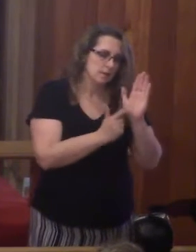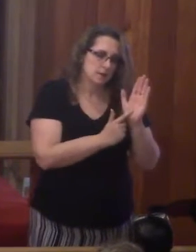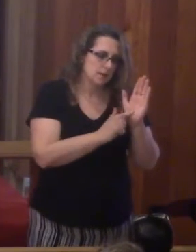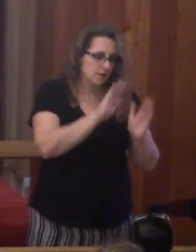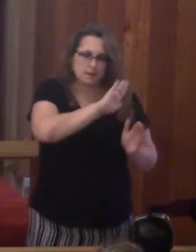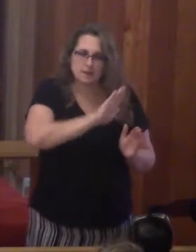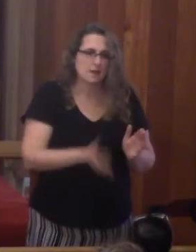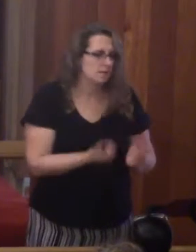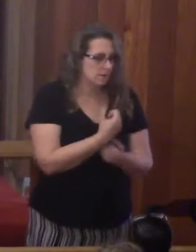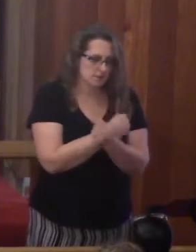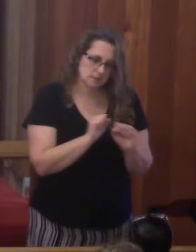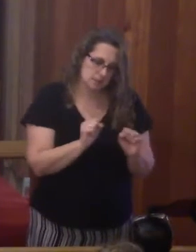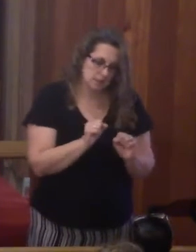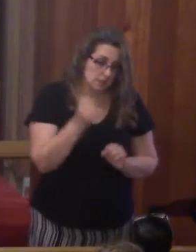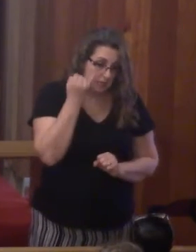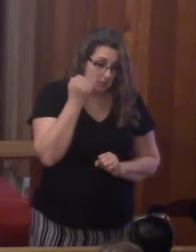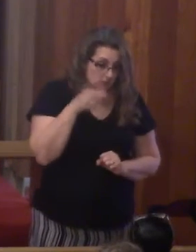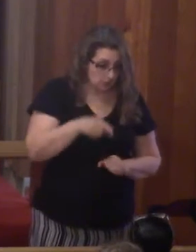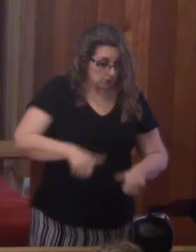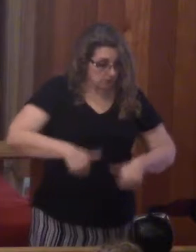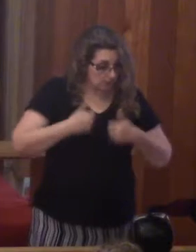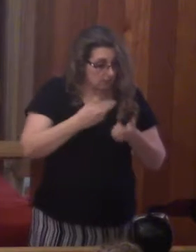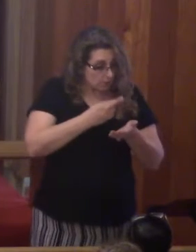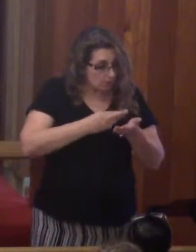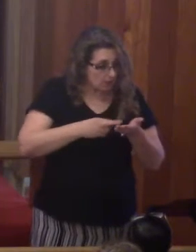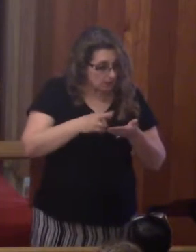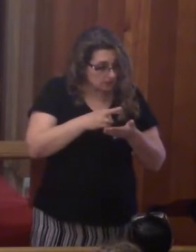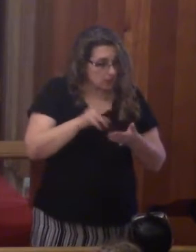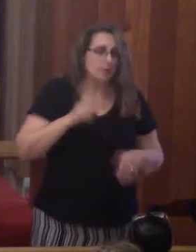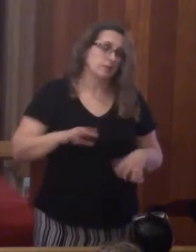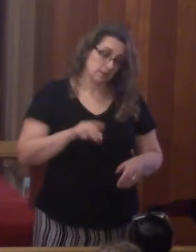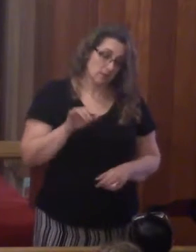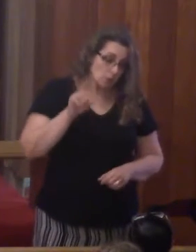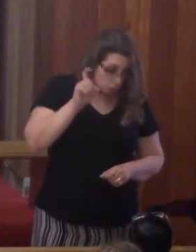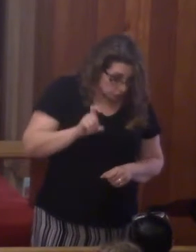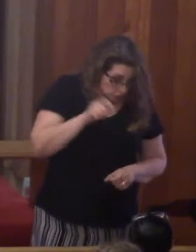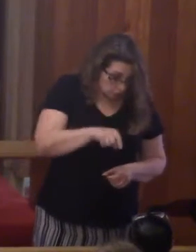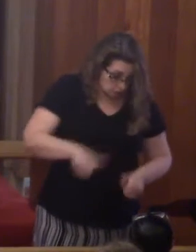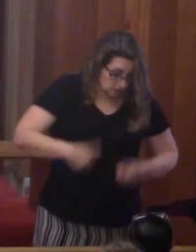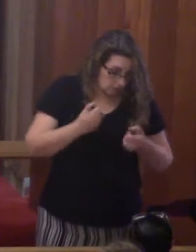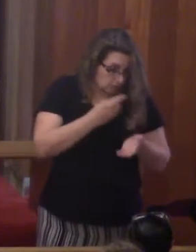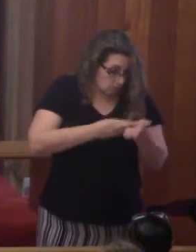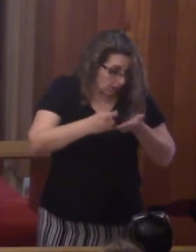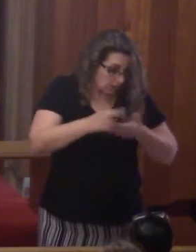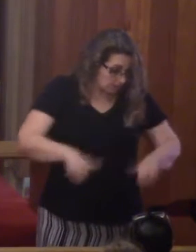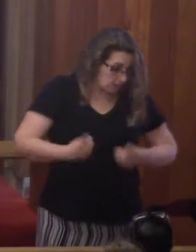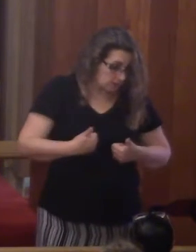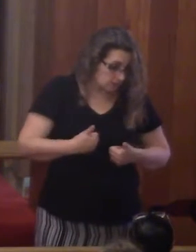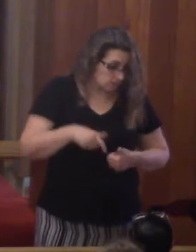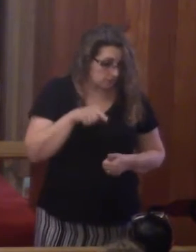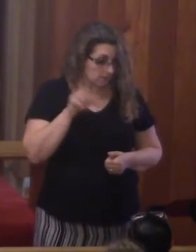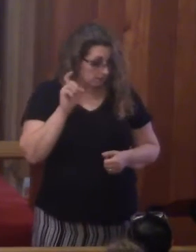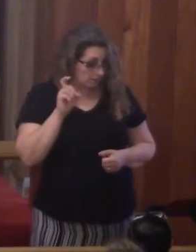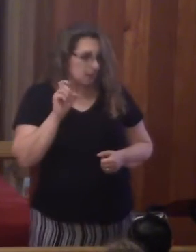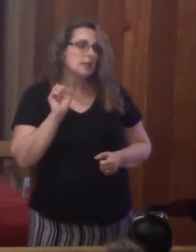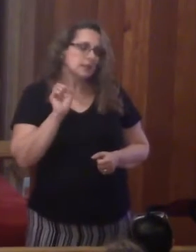saves. Should you live the righteous life? Yes. Do you? No.